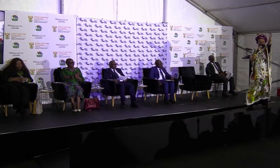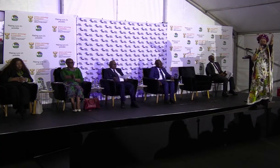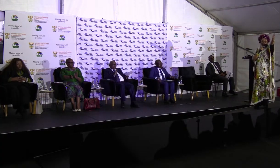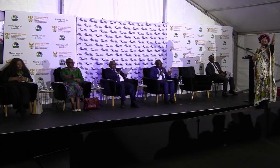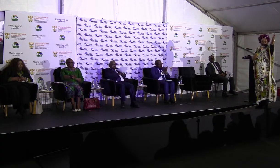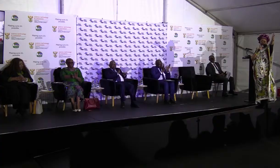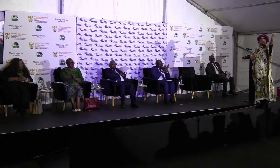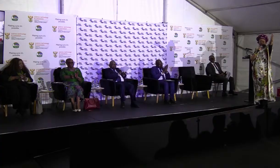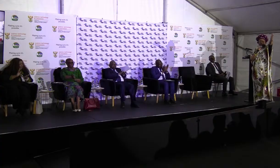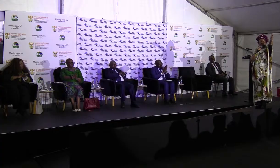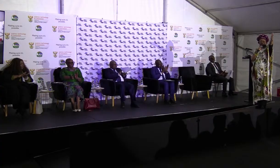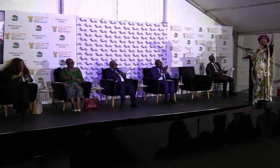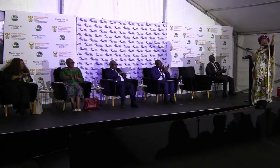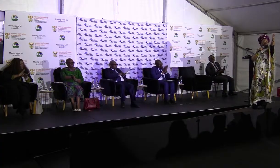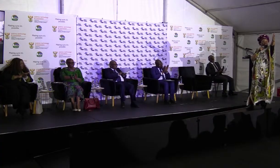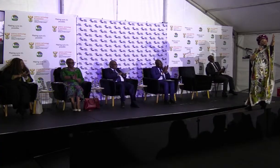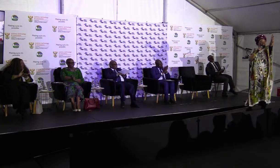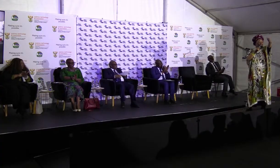sun.